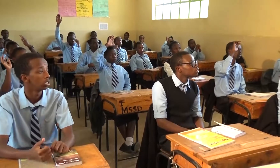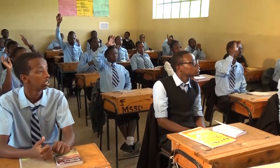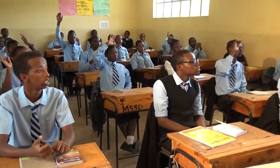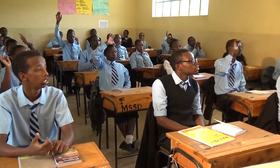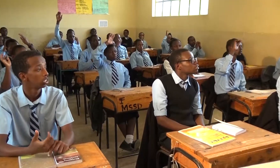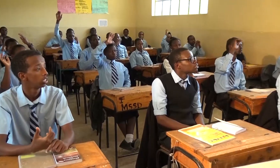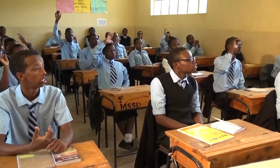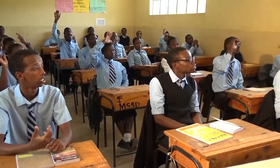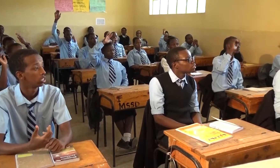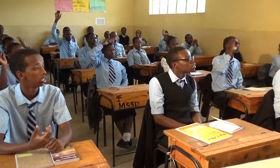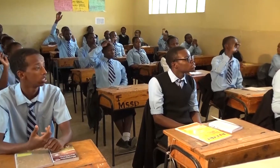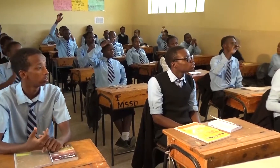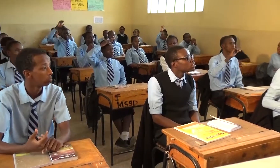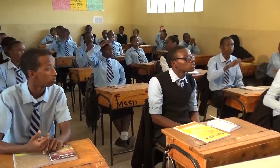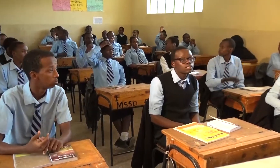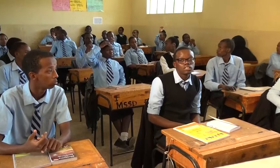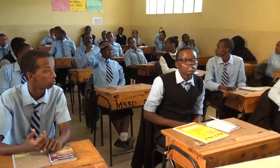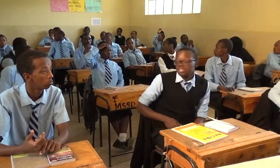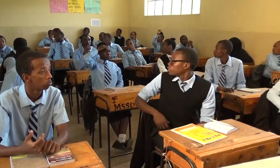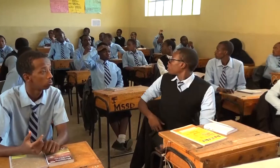Ila? That is born face?